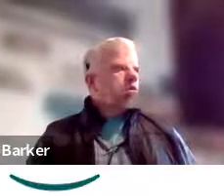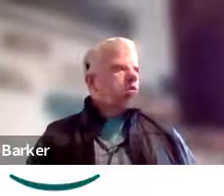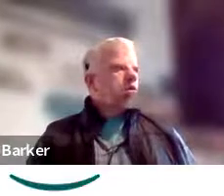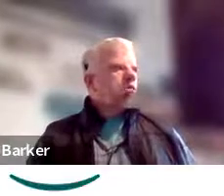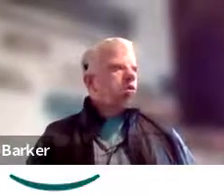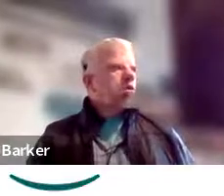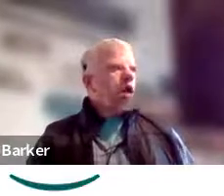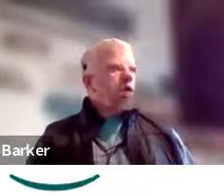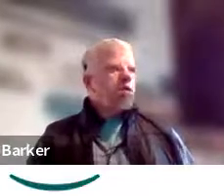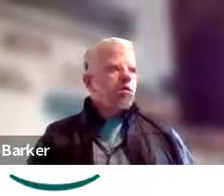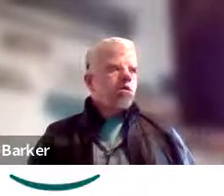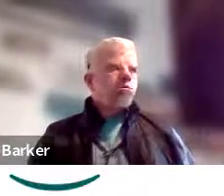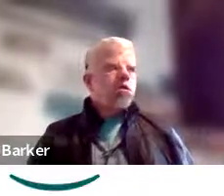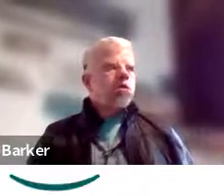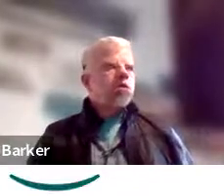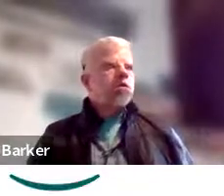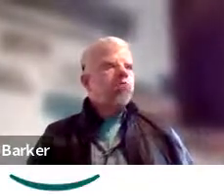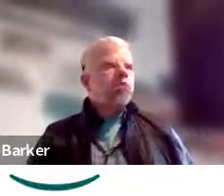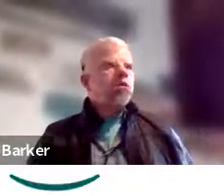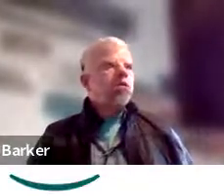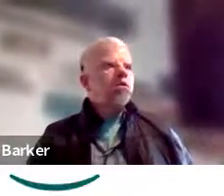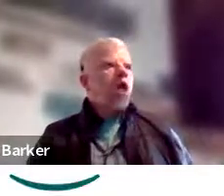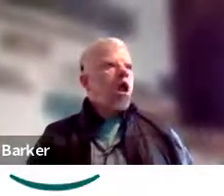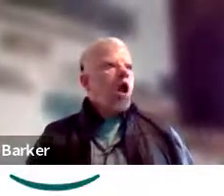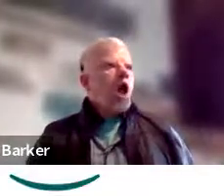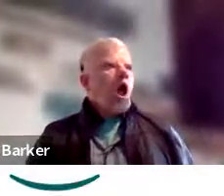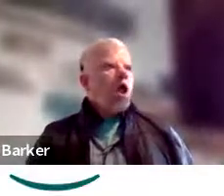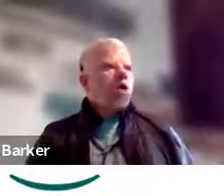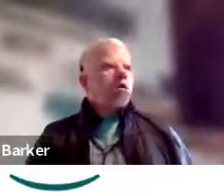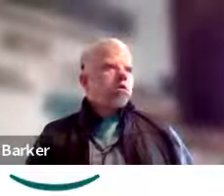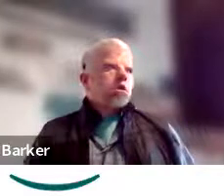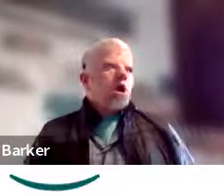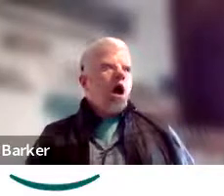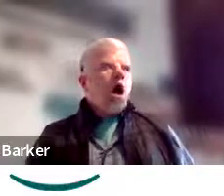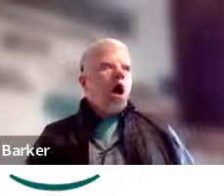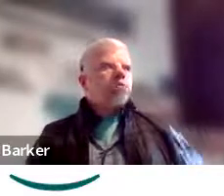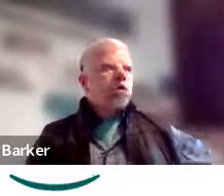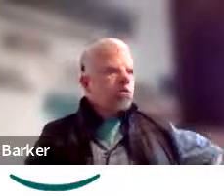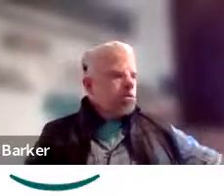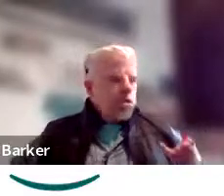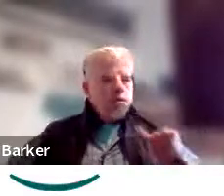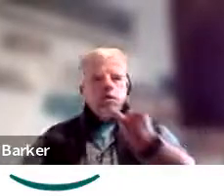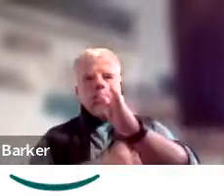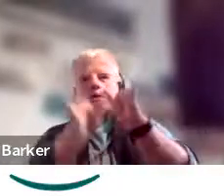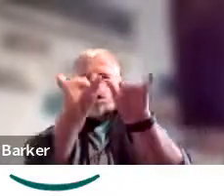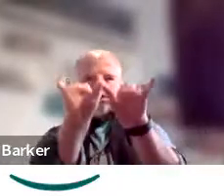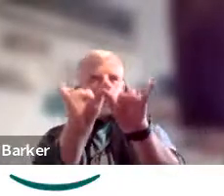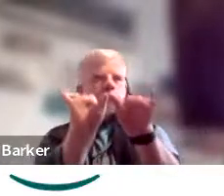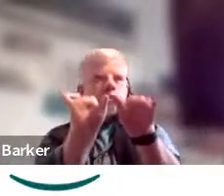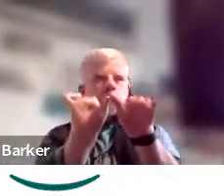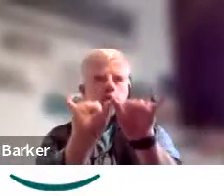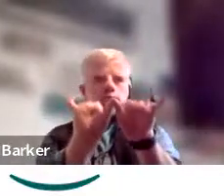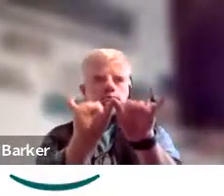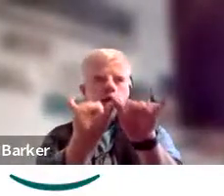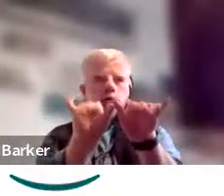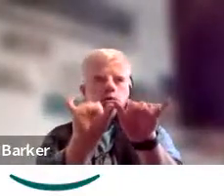I work now as a disability consultant, and I've got a disability, so I don't have